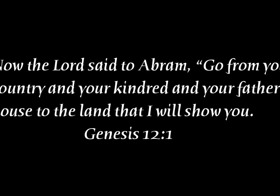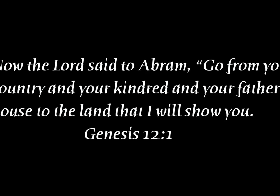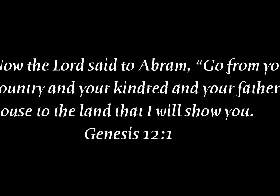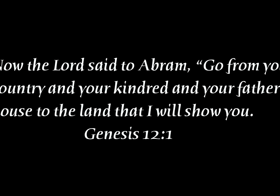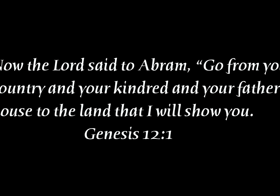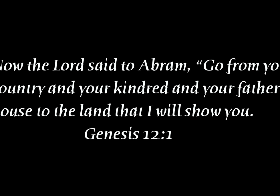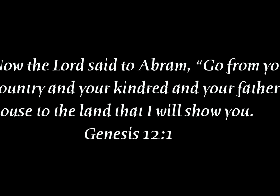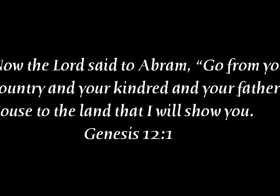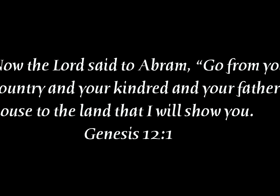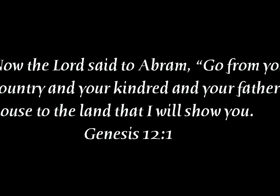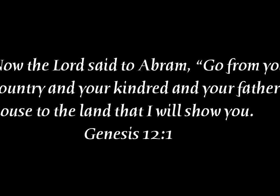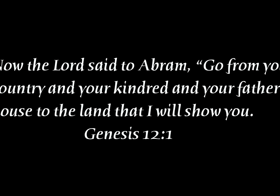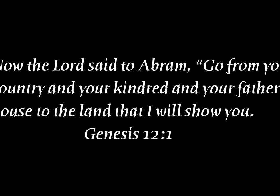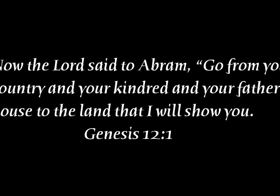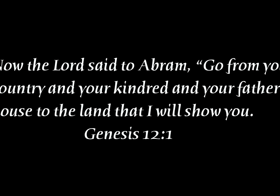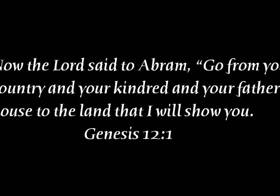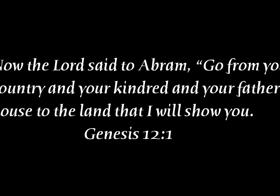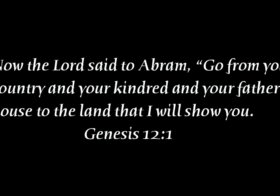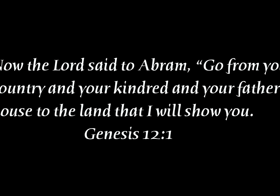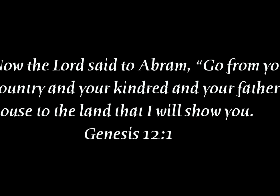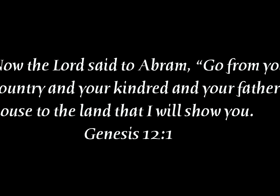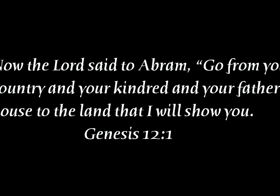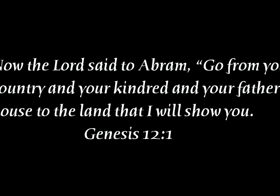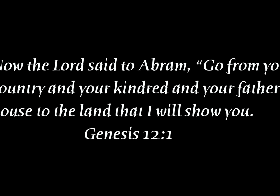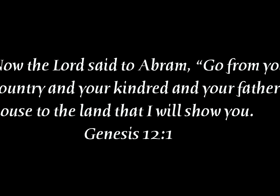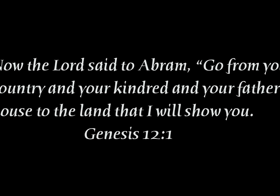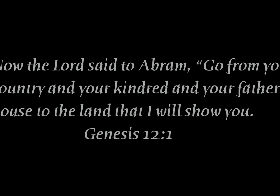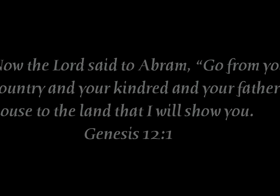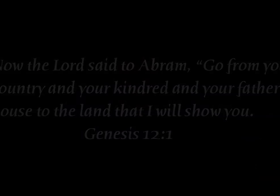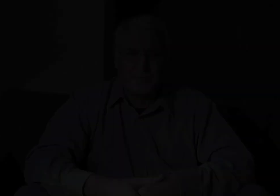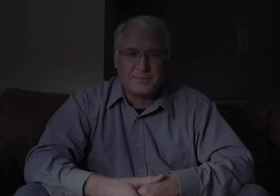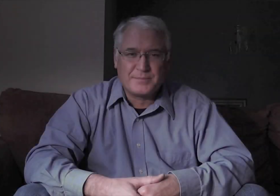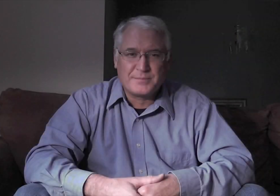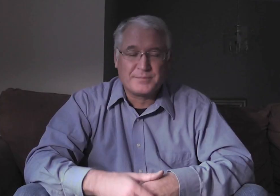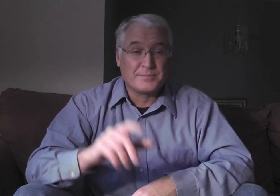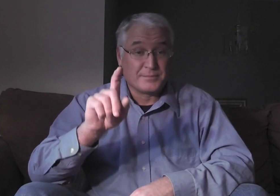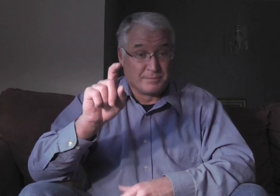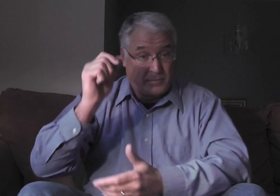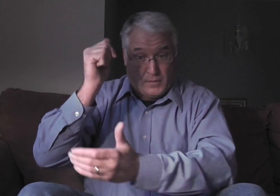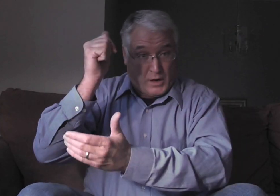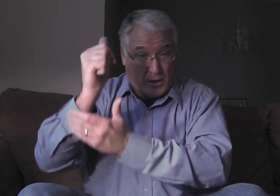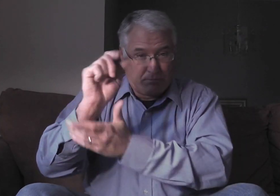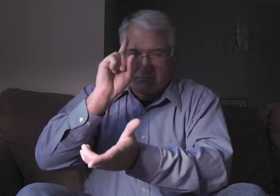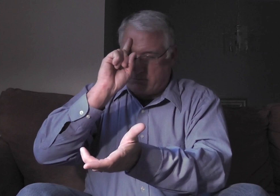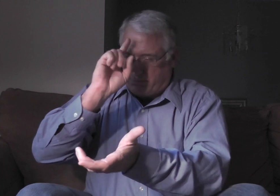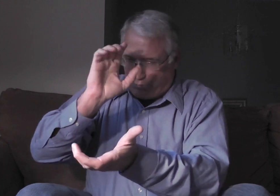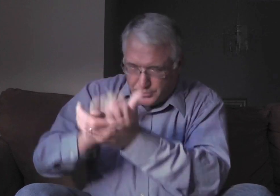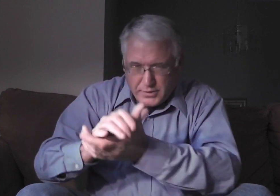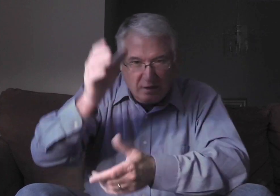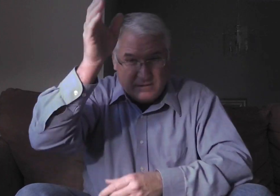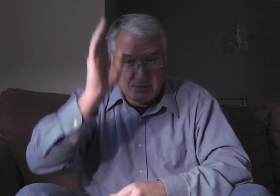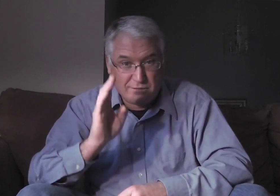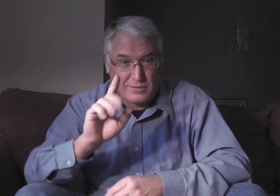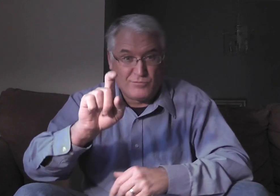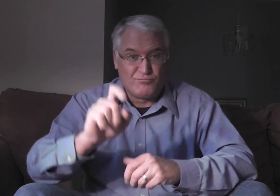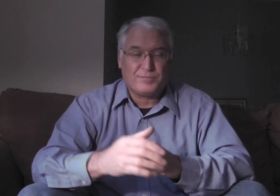and your kindred and your father's house to the land that I will show you." Question: did Abraham believe in